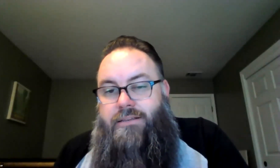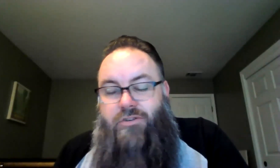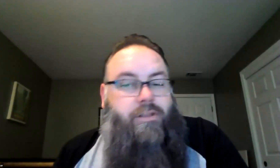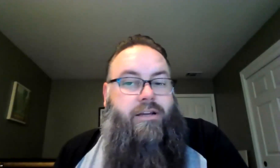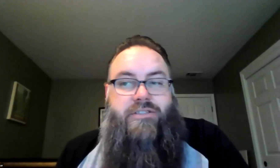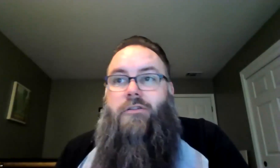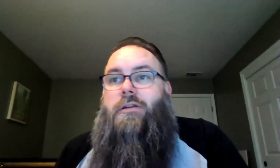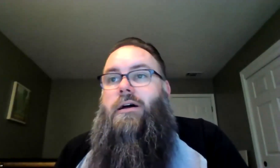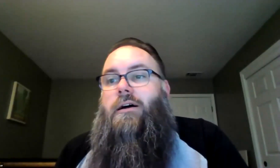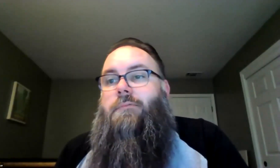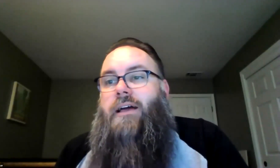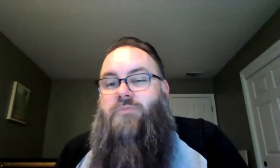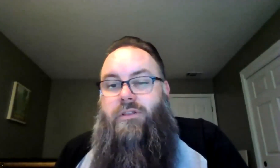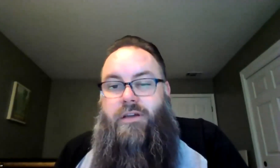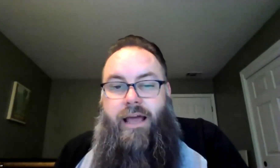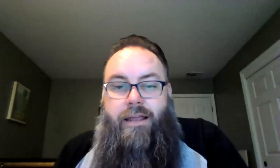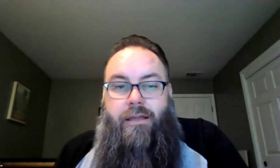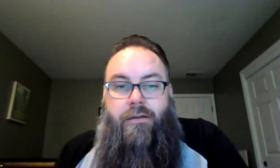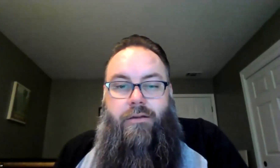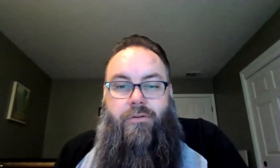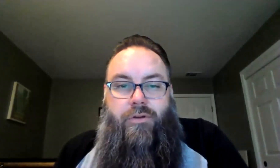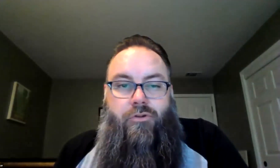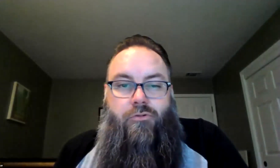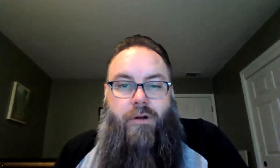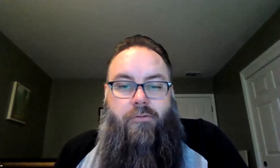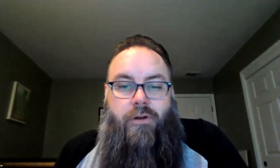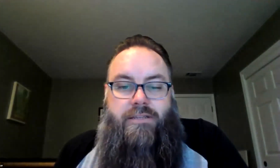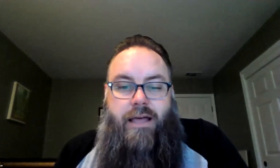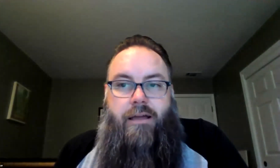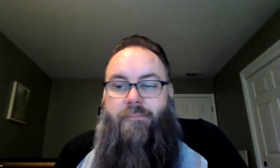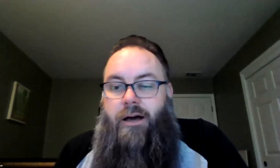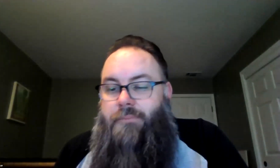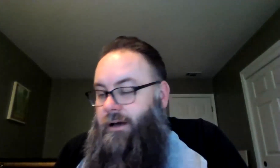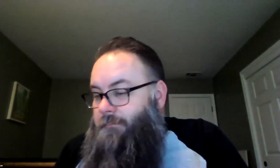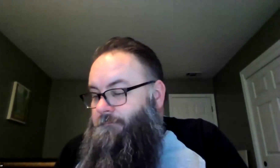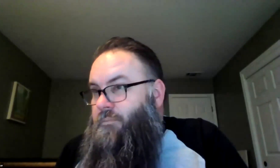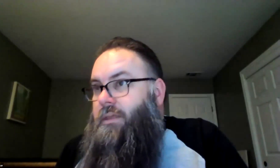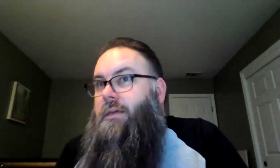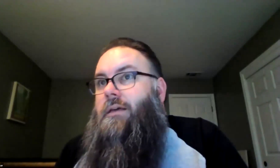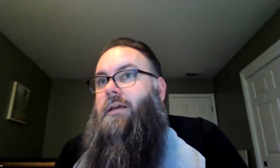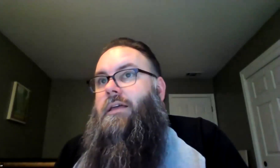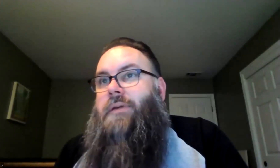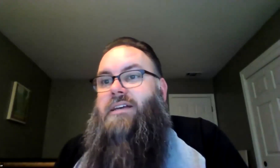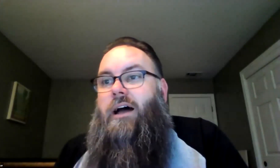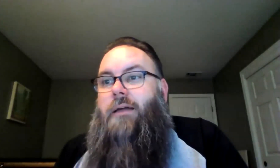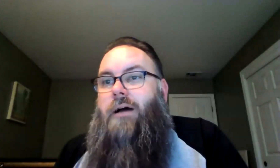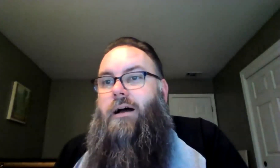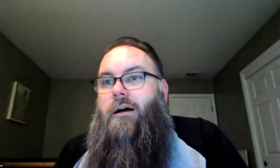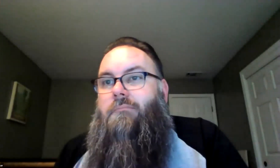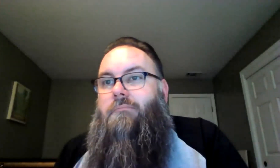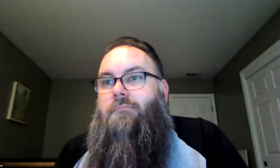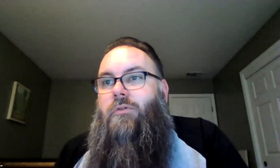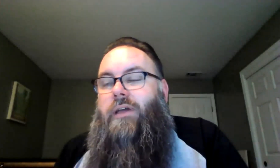And that is certainly a concern as we look at adding, the new priorities that come up. In the